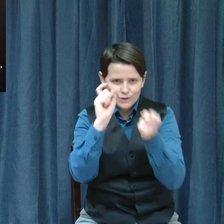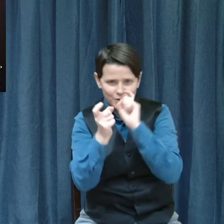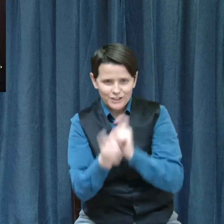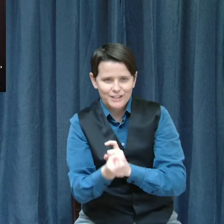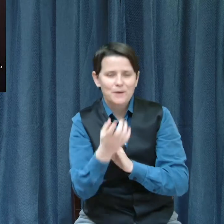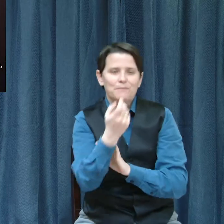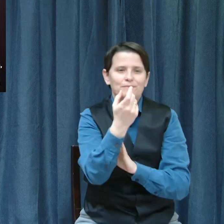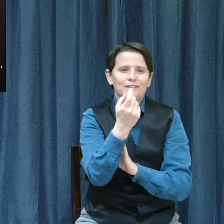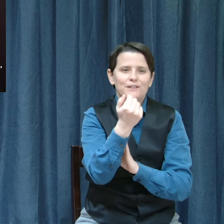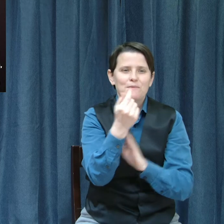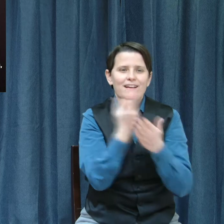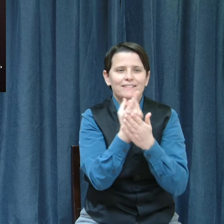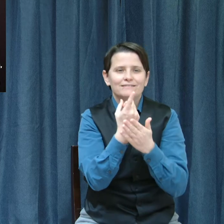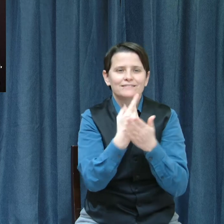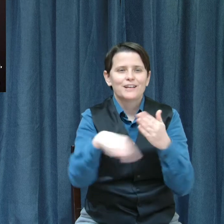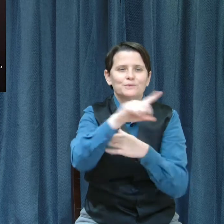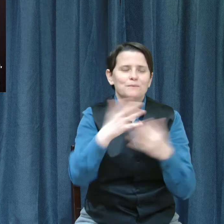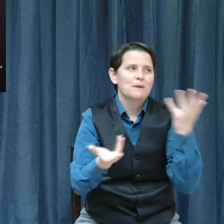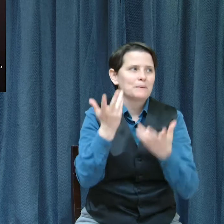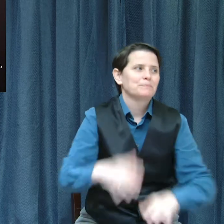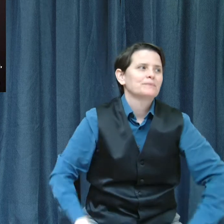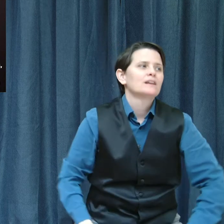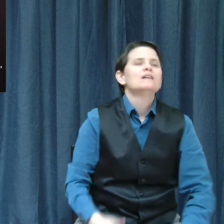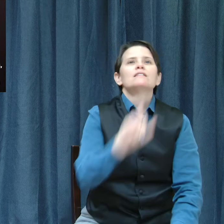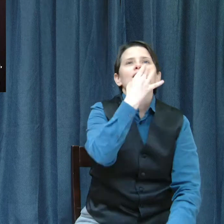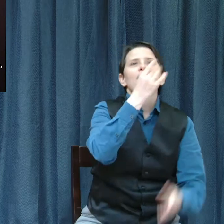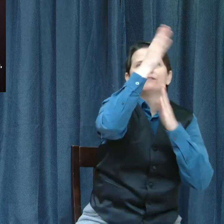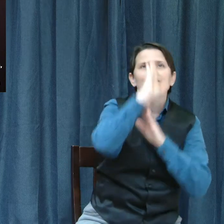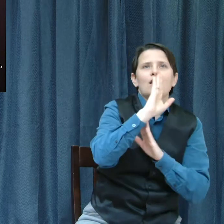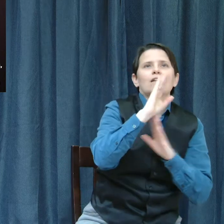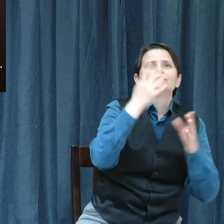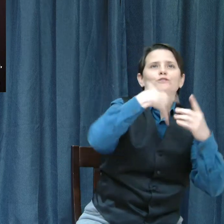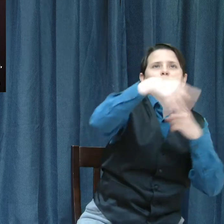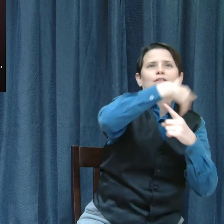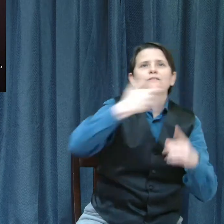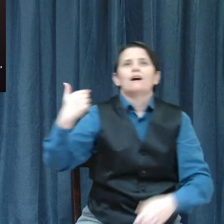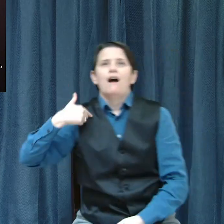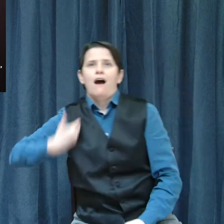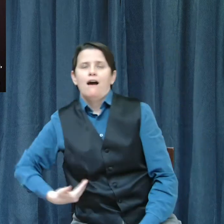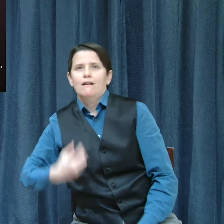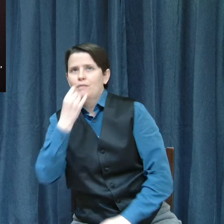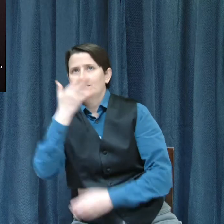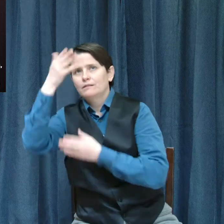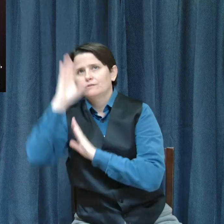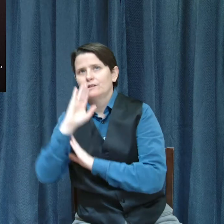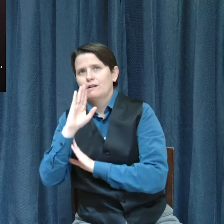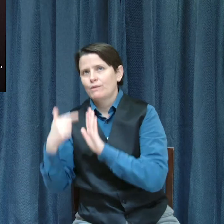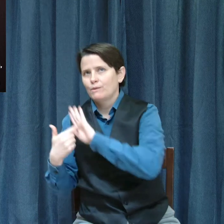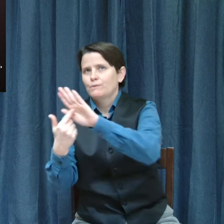everybody. The light of God surrounds us. I am the light of God. As the light of God,